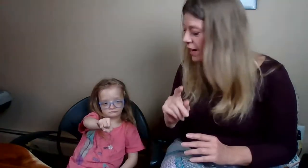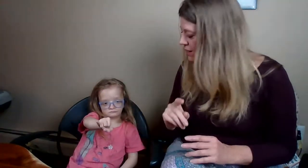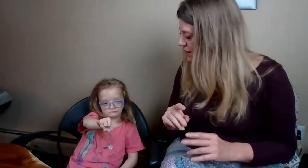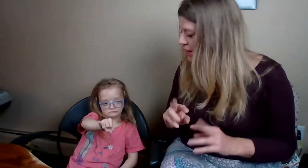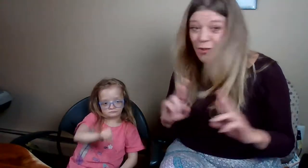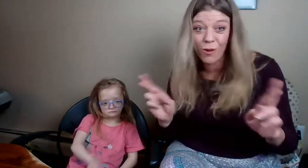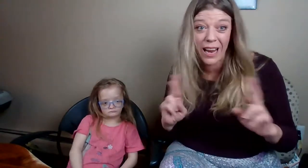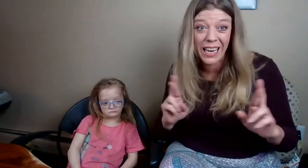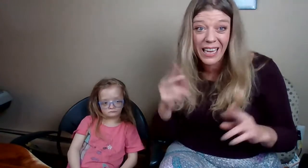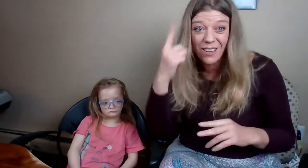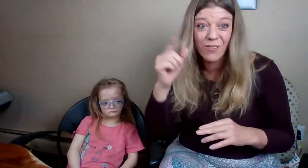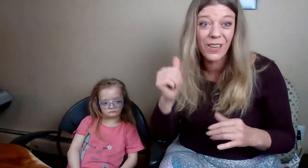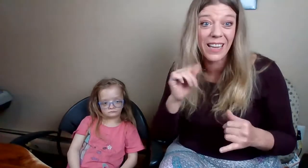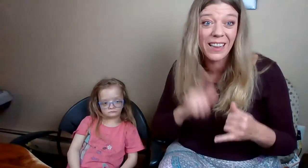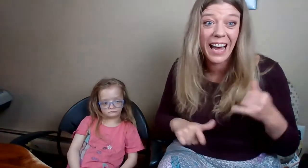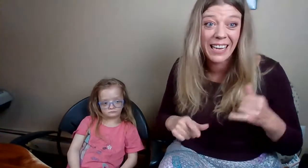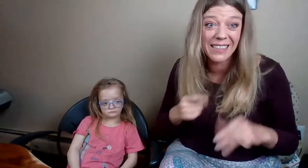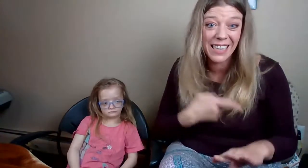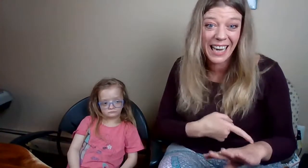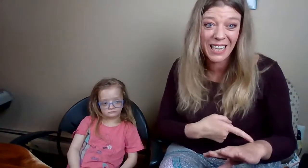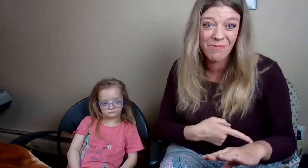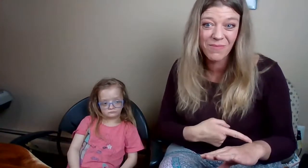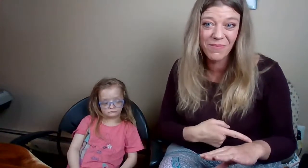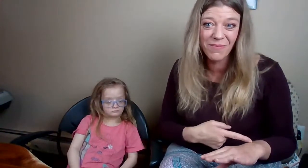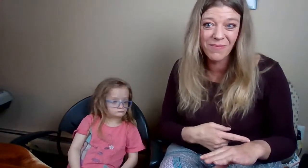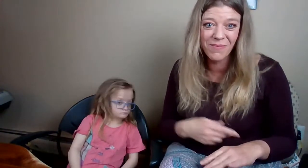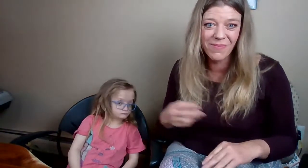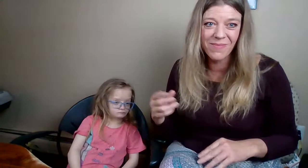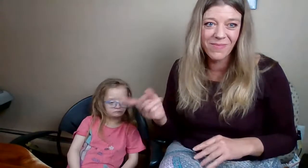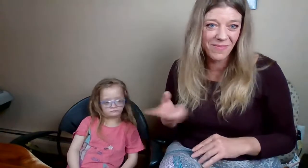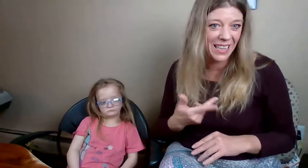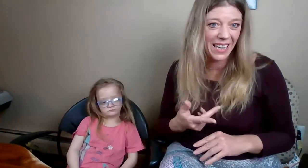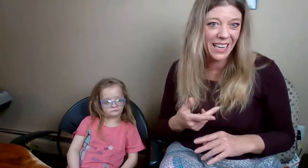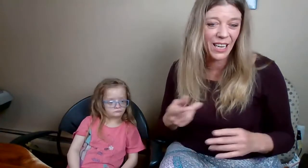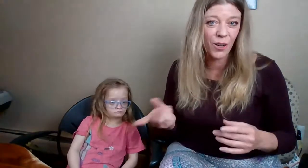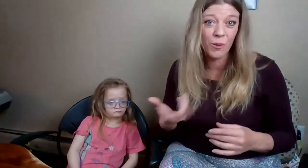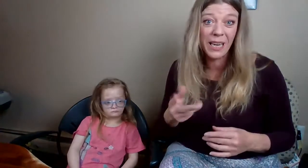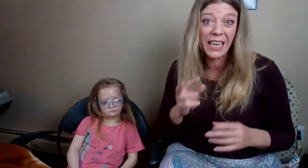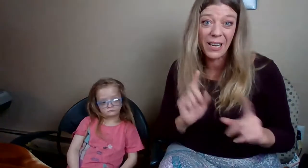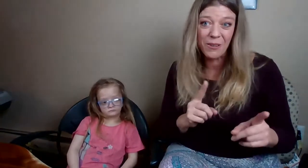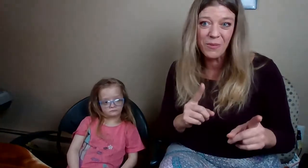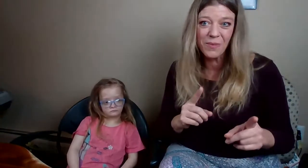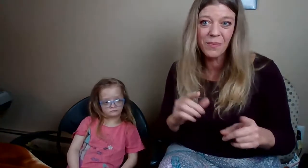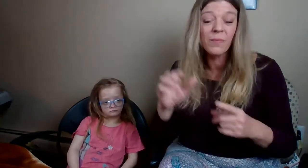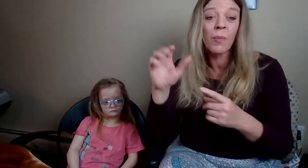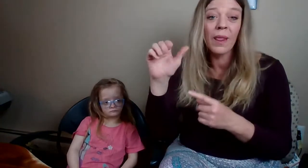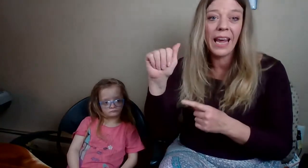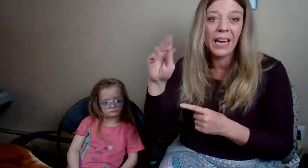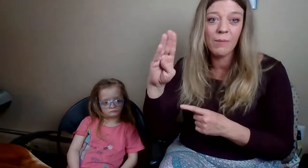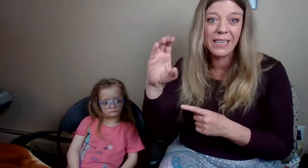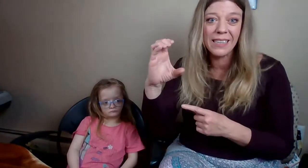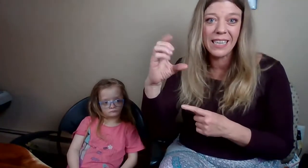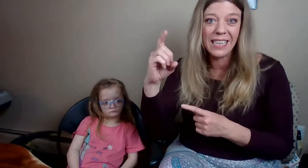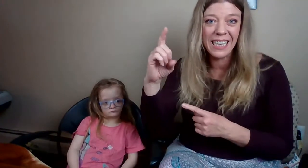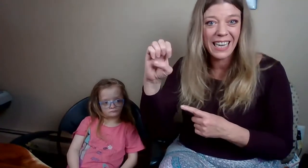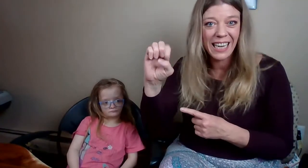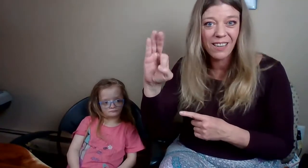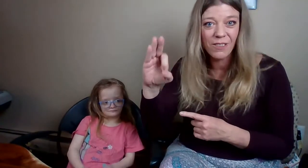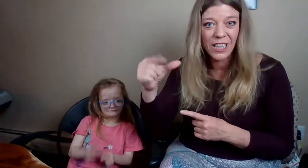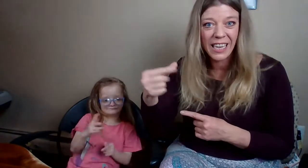Okay, ready for the last time? Here we go. A, B, C, D, E, F, G,